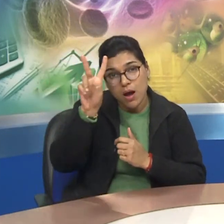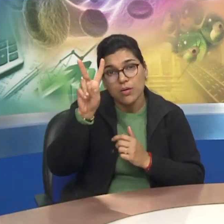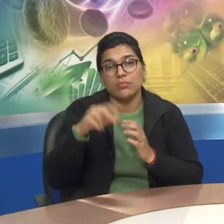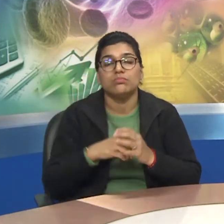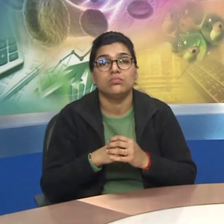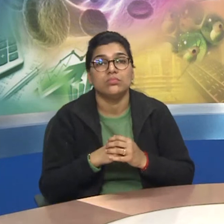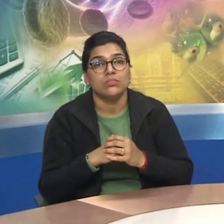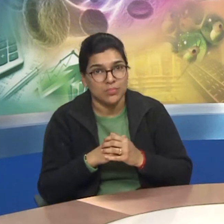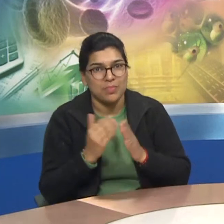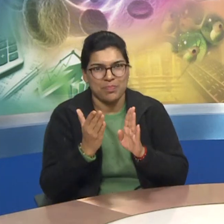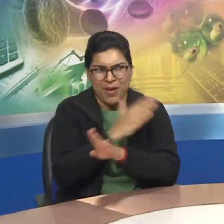Point 12.